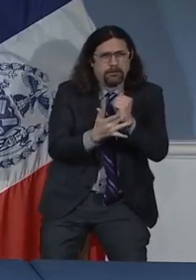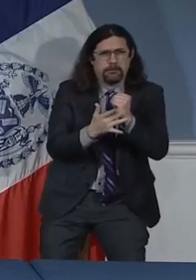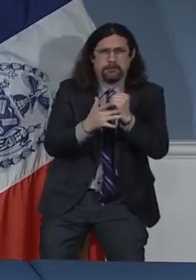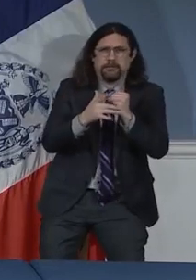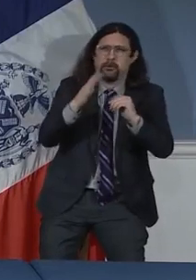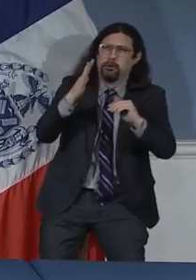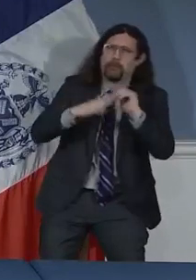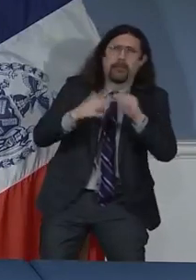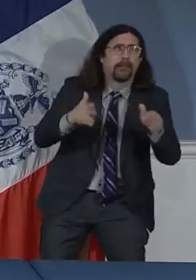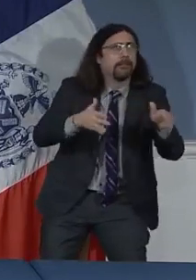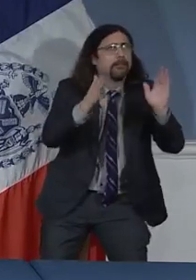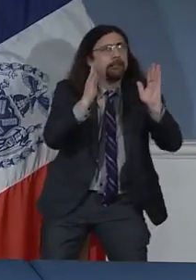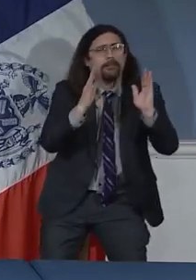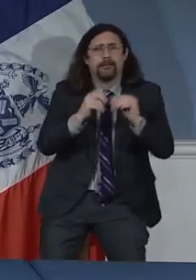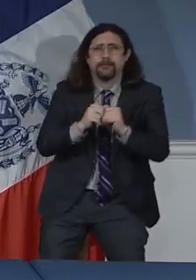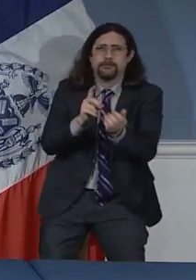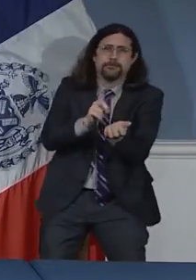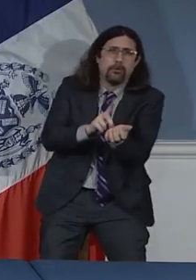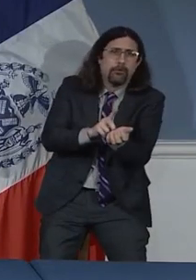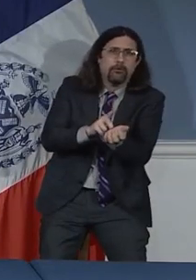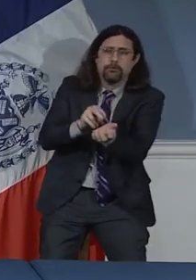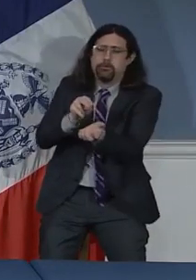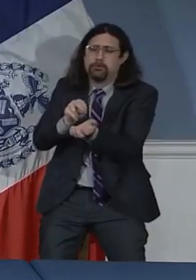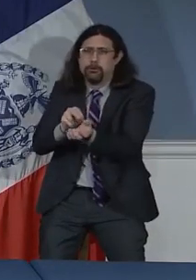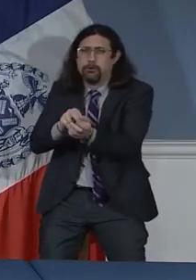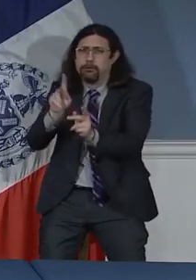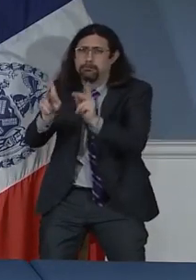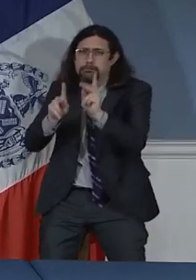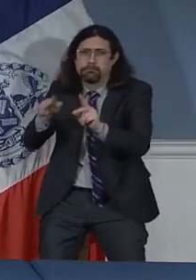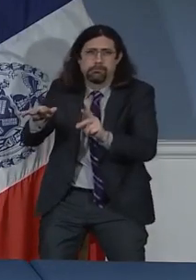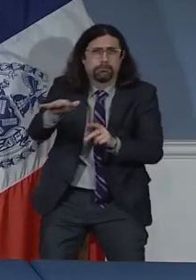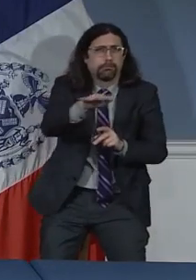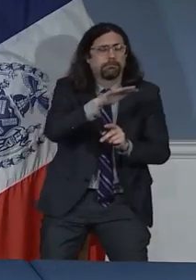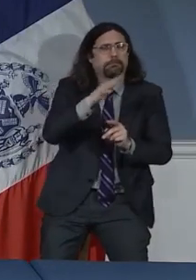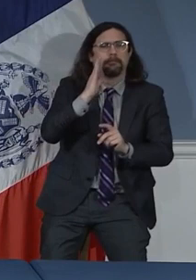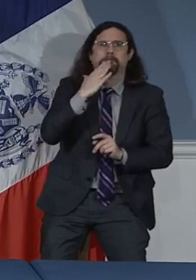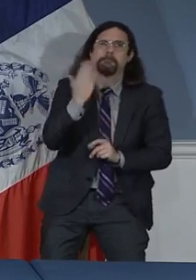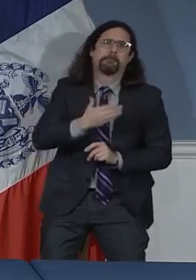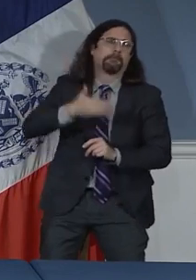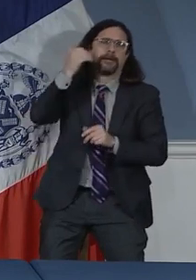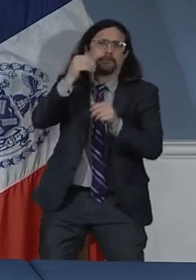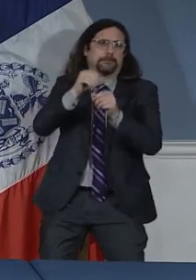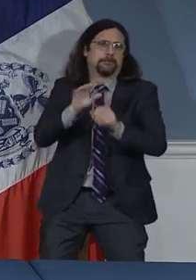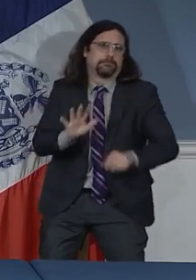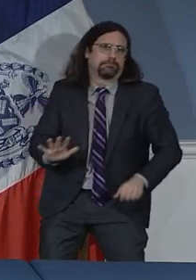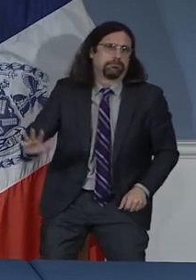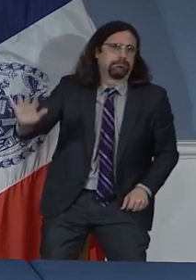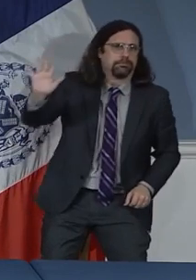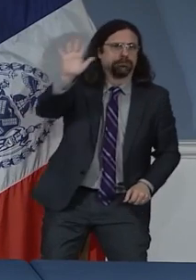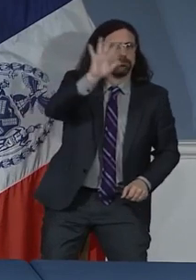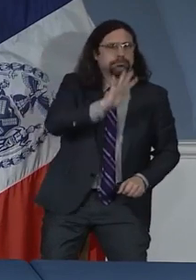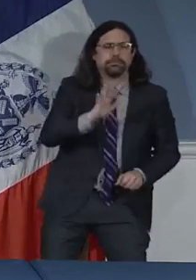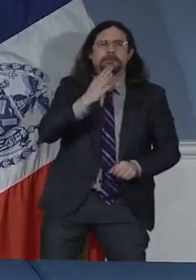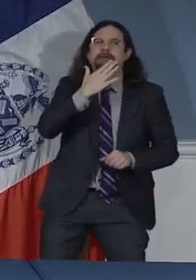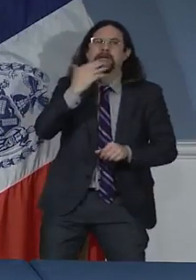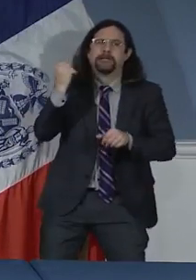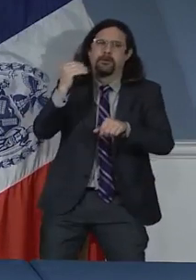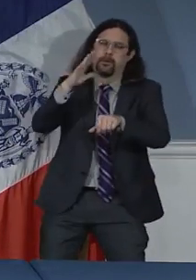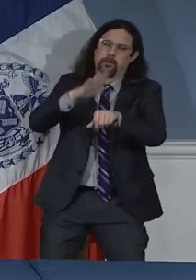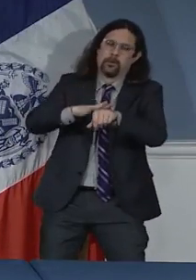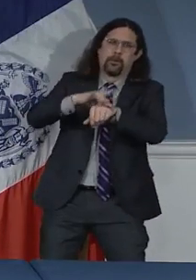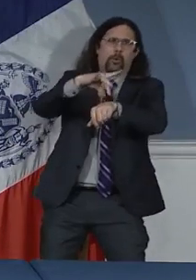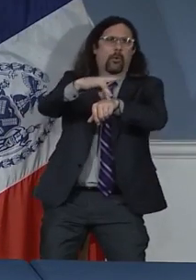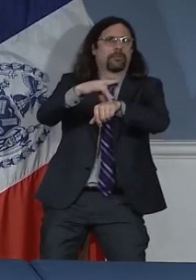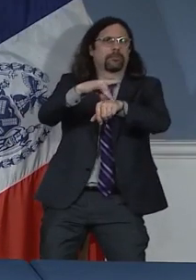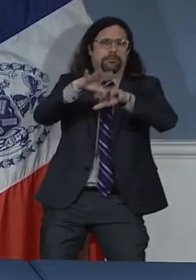place on earth with a stronger and better healthcare sector than New York City. Nowhere on